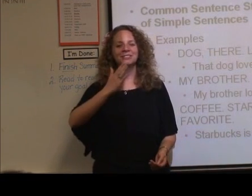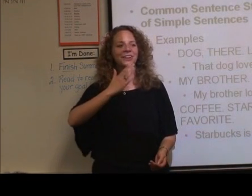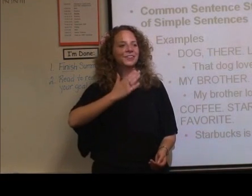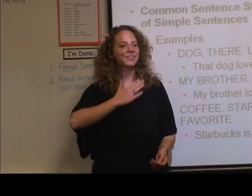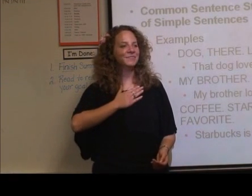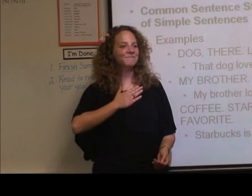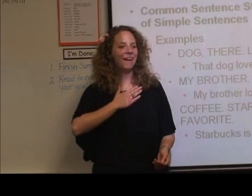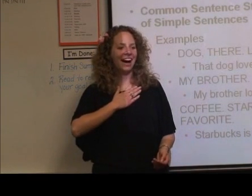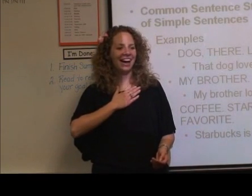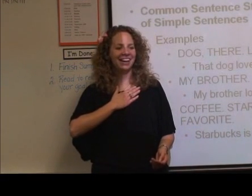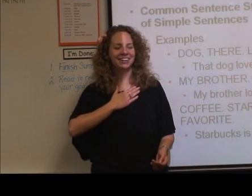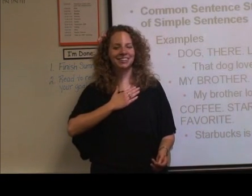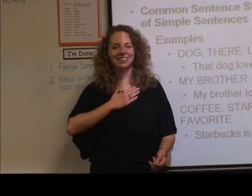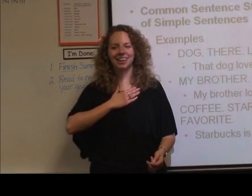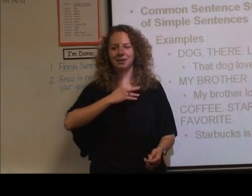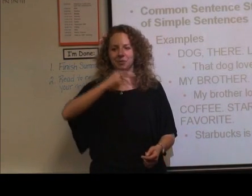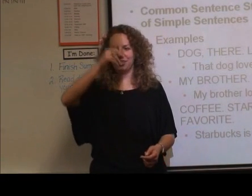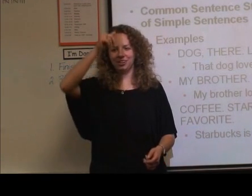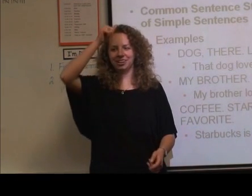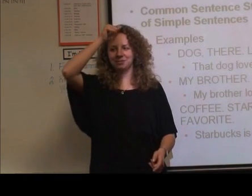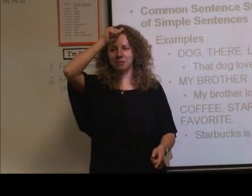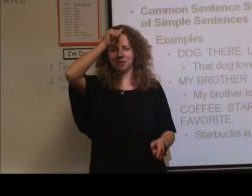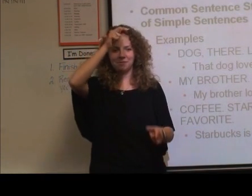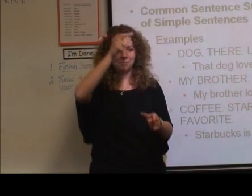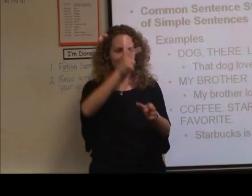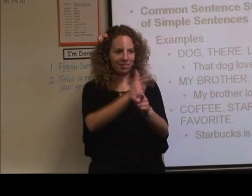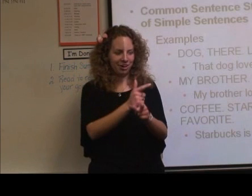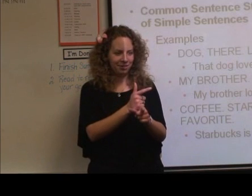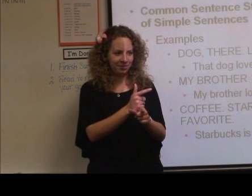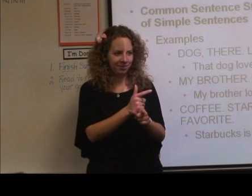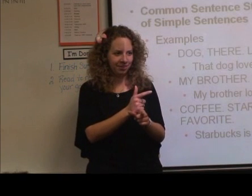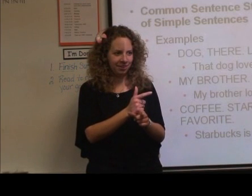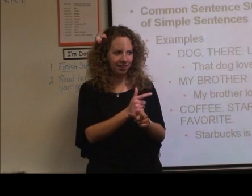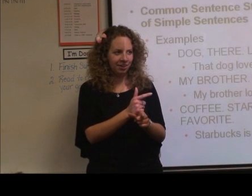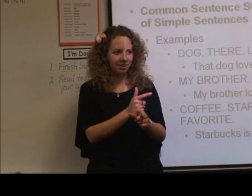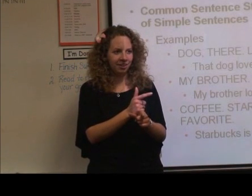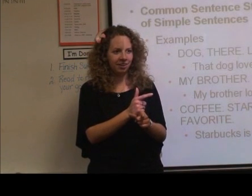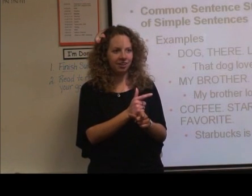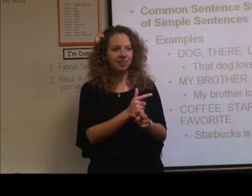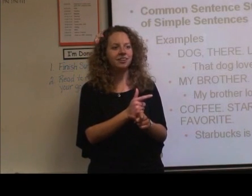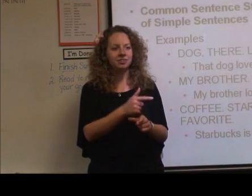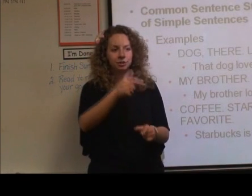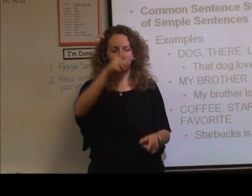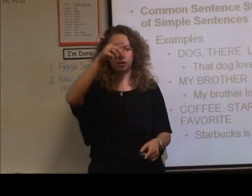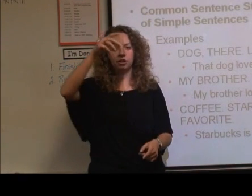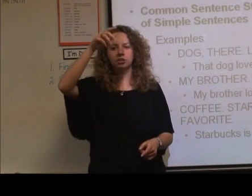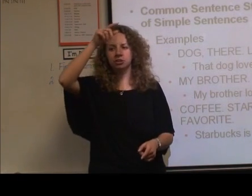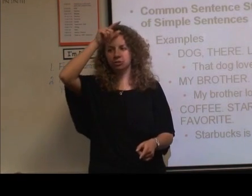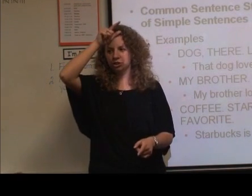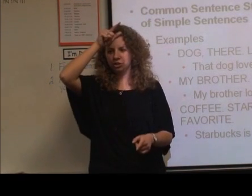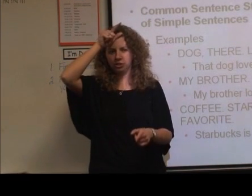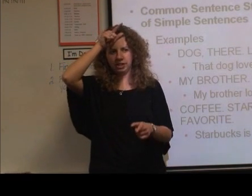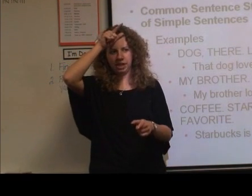So, my. Okay, brother, you guys remember that one? Brother. So, brother, you just do it